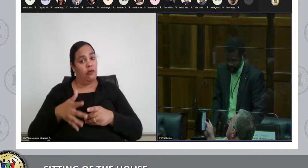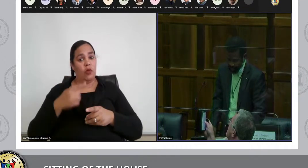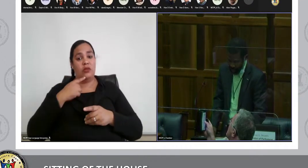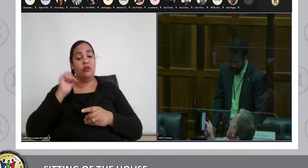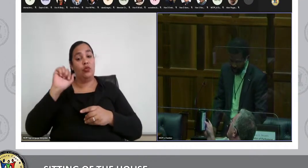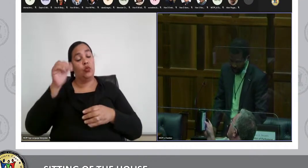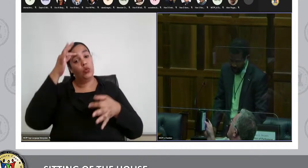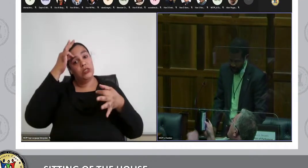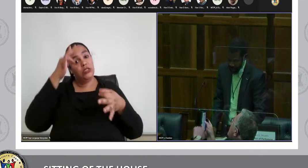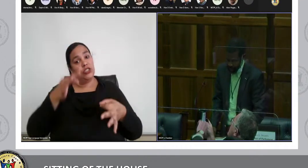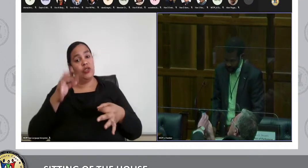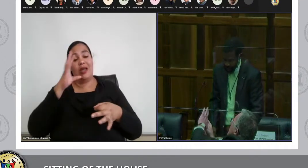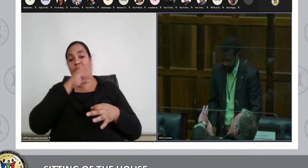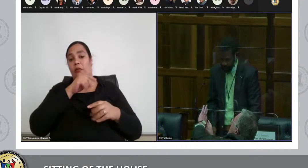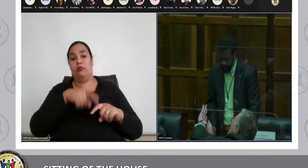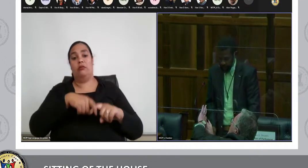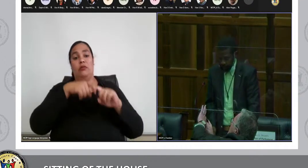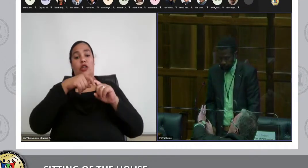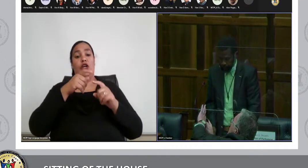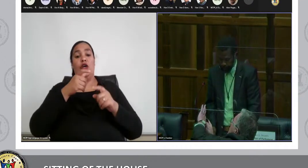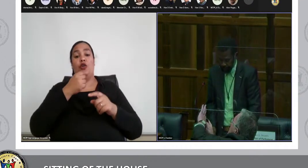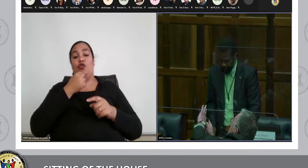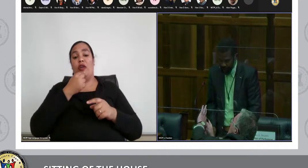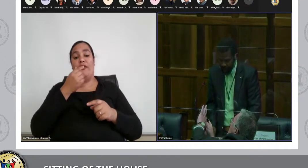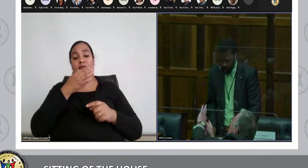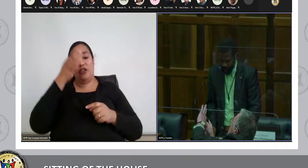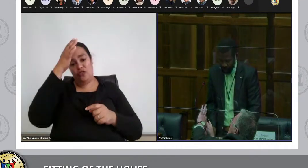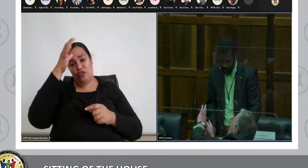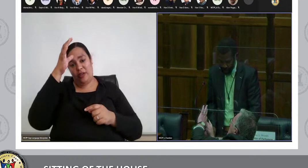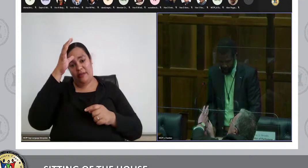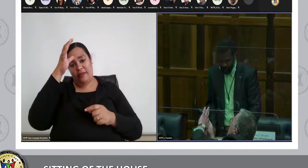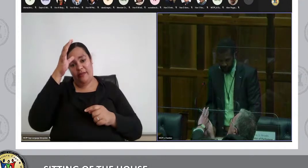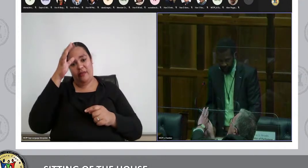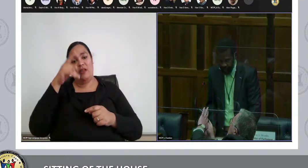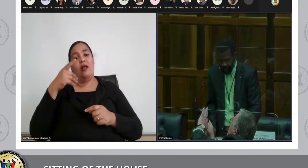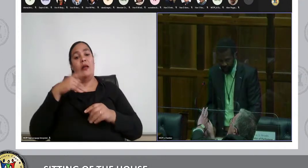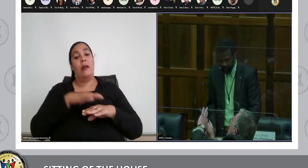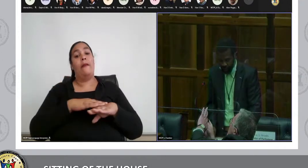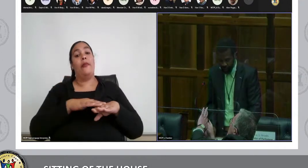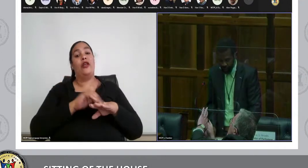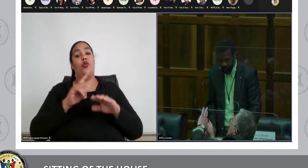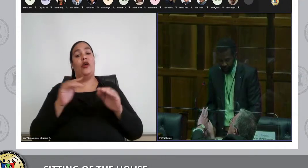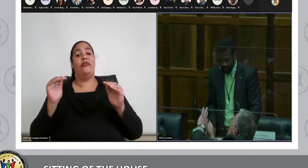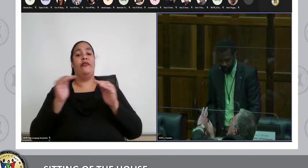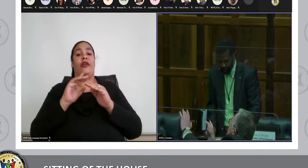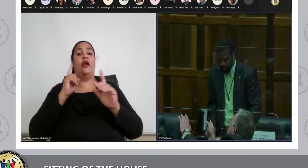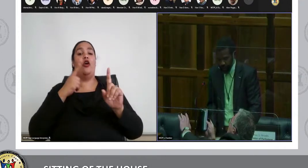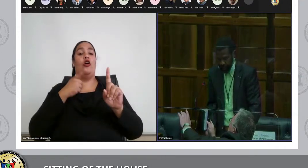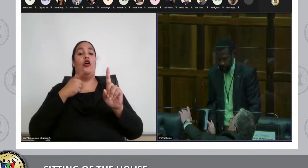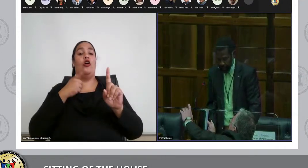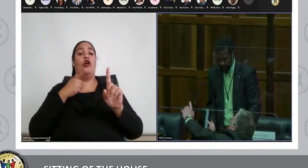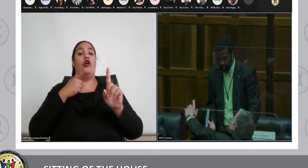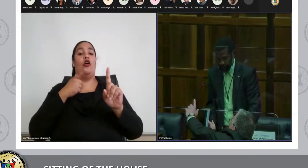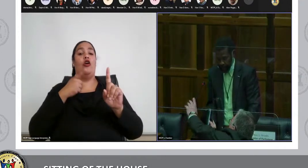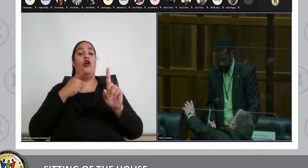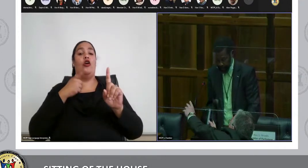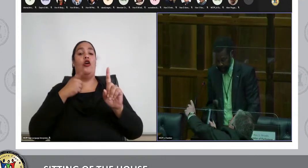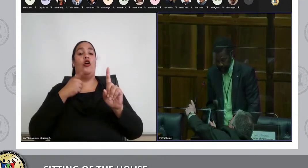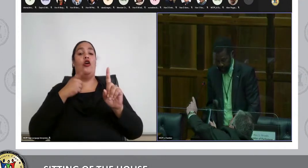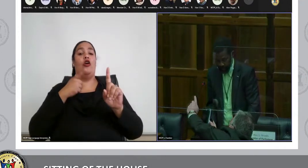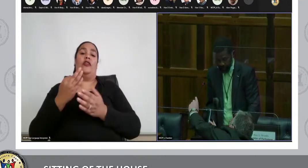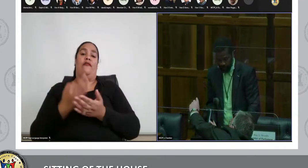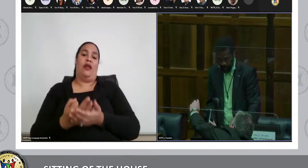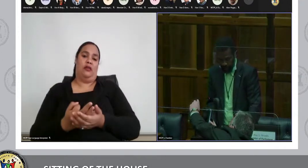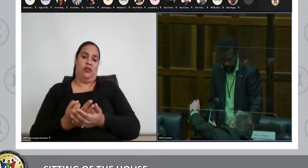decision not to suspend the traffic chief was based on fair and objective assessment of the relevant